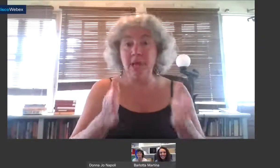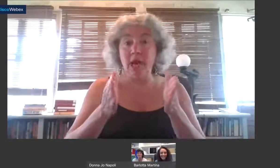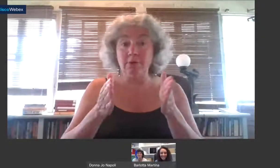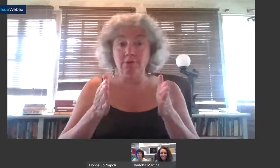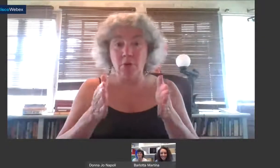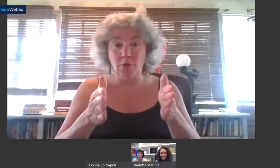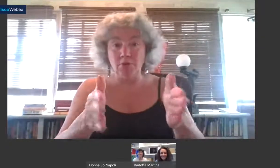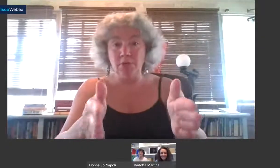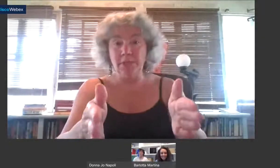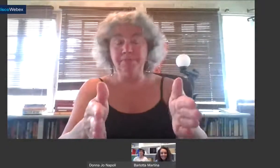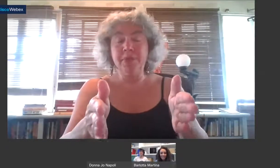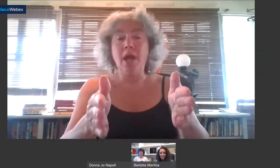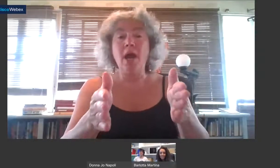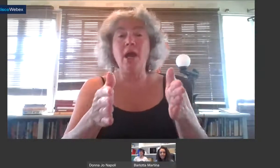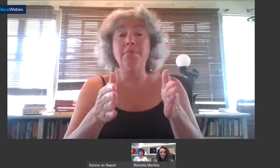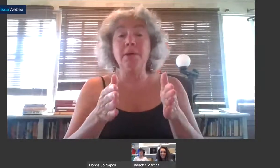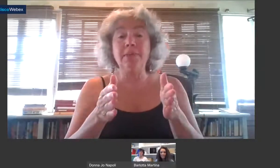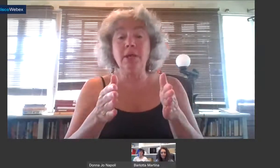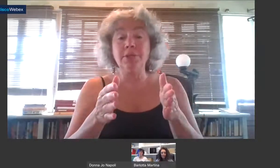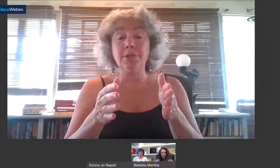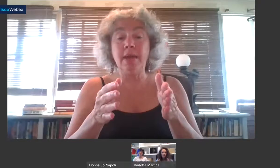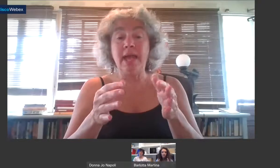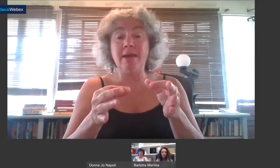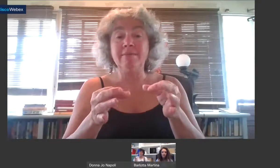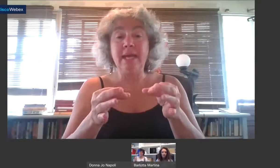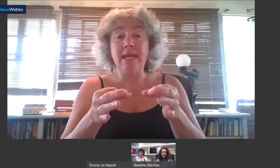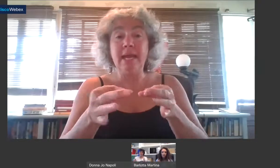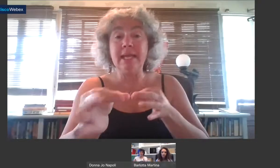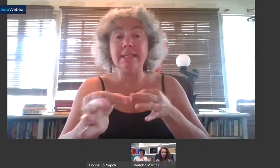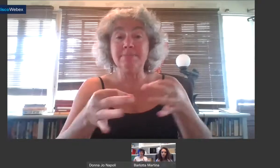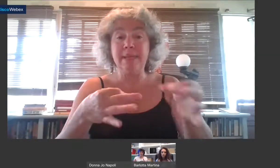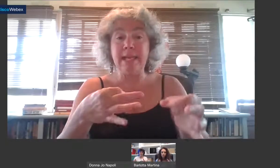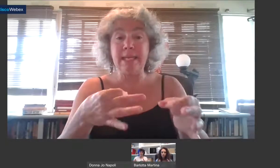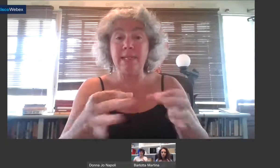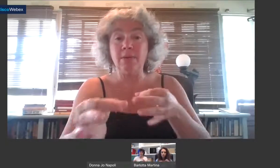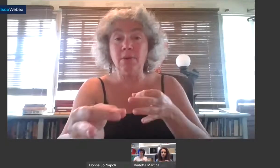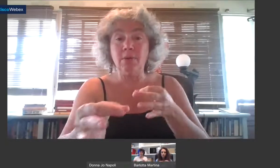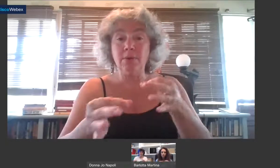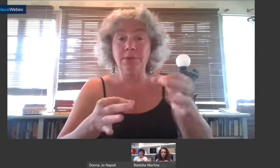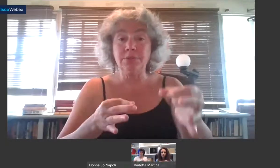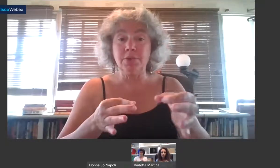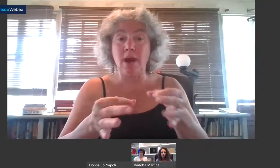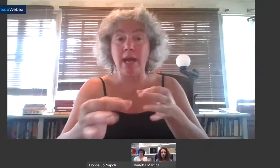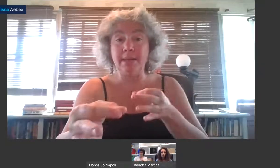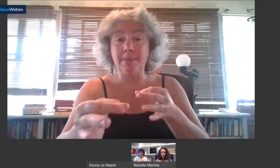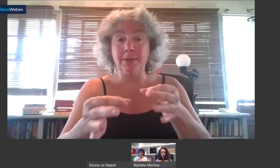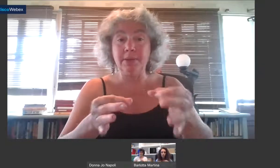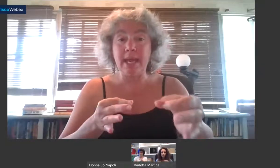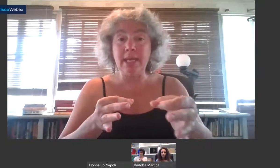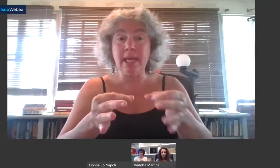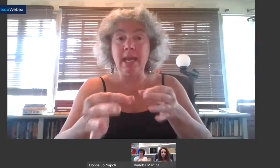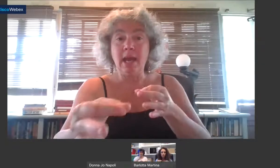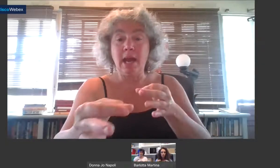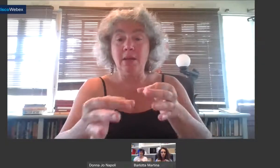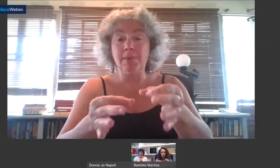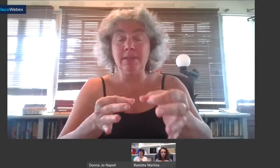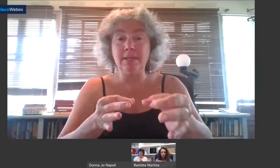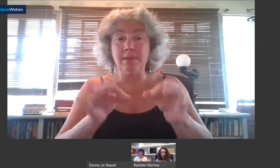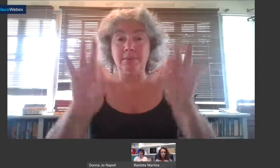got road, but we also have explain or describe. Okay, with it, my